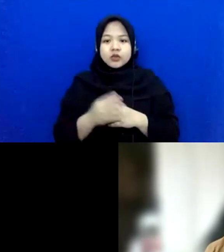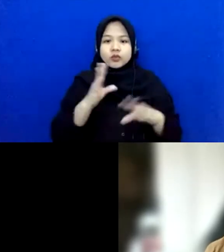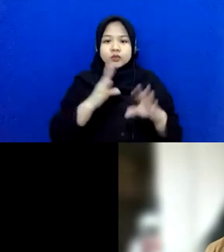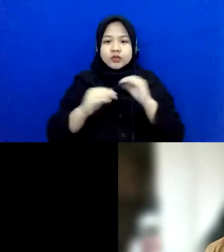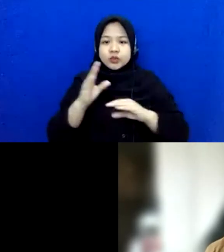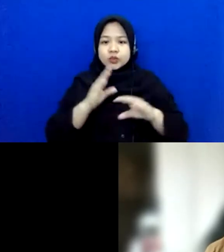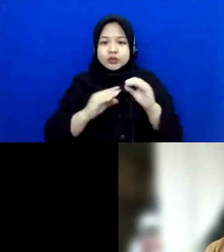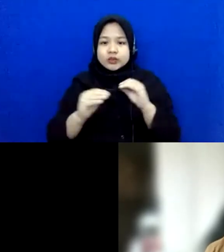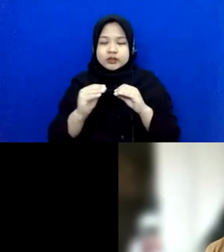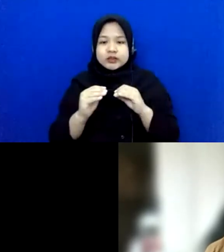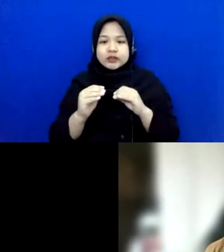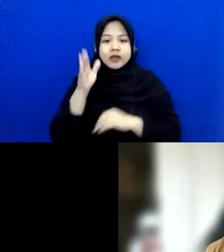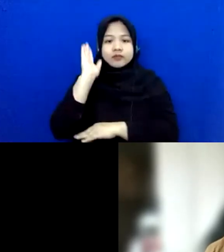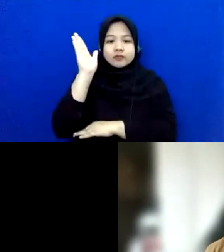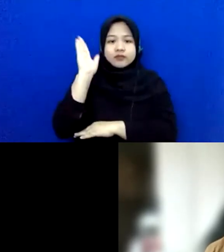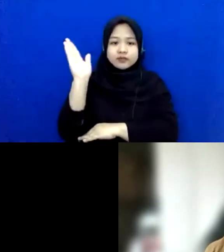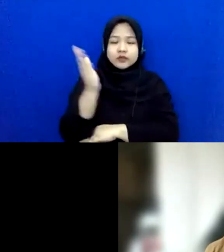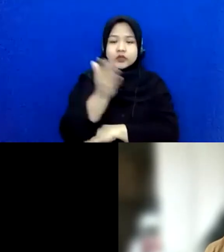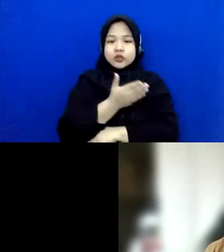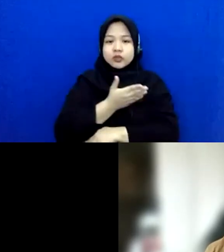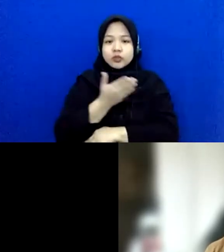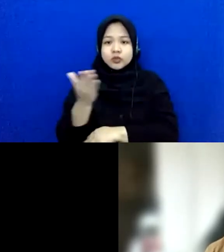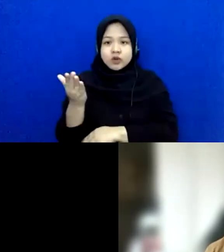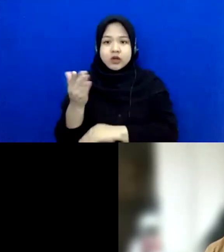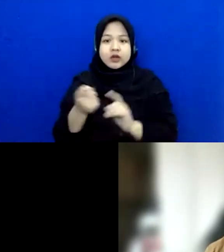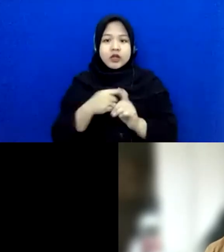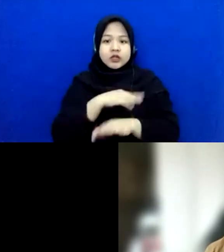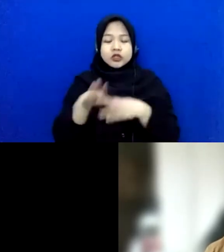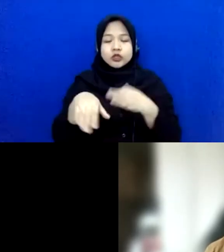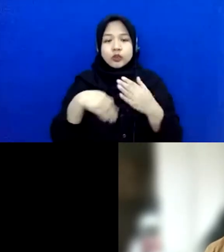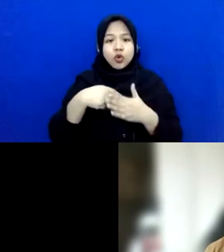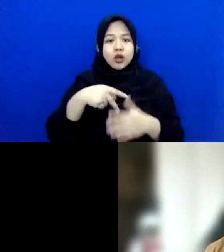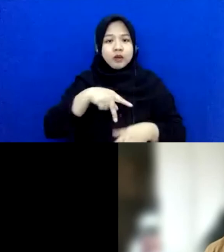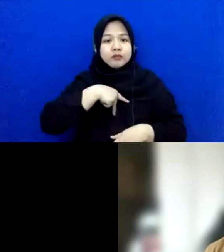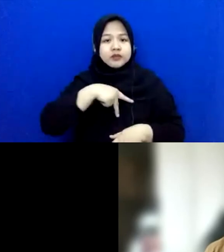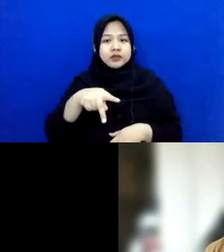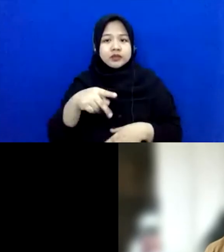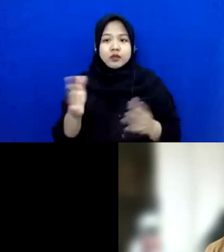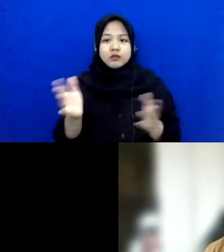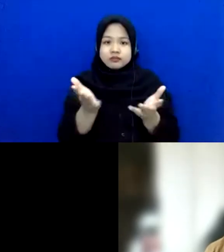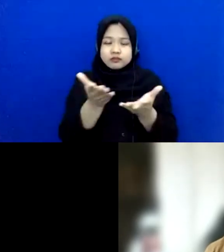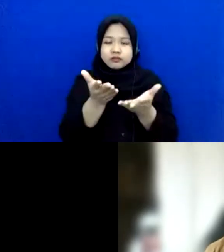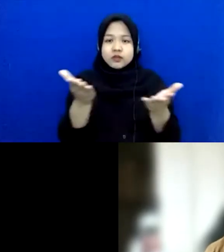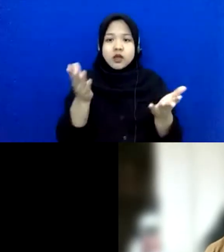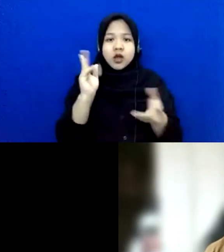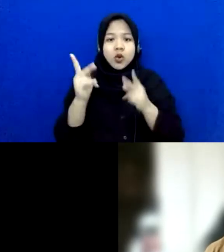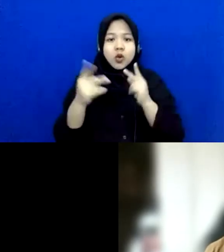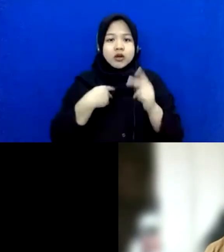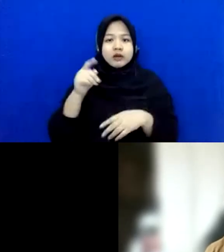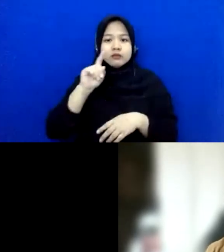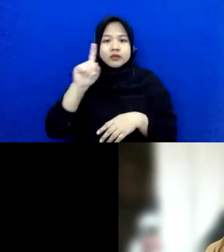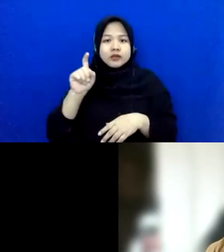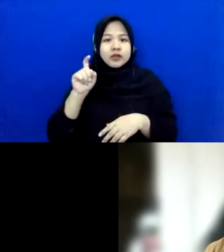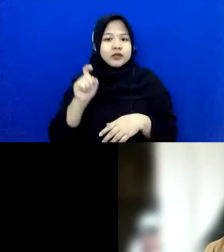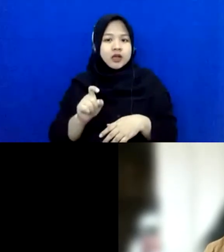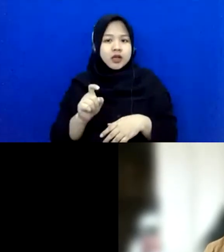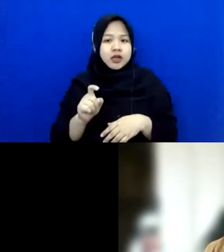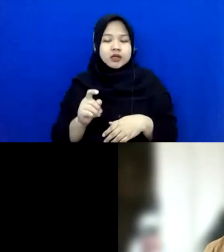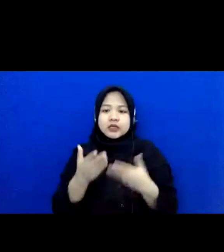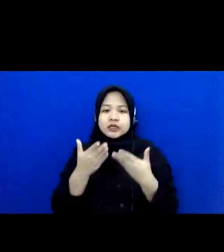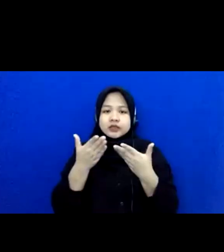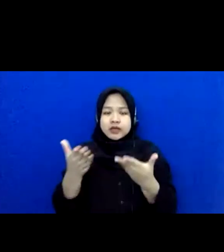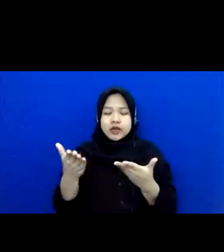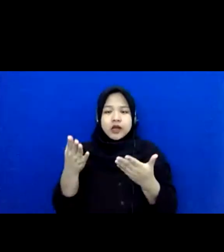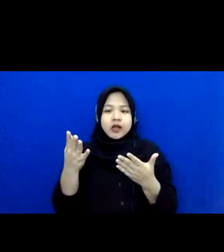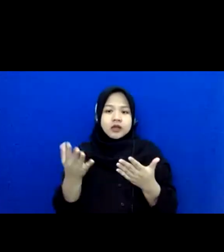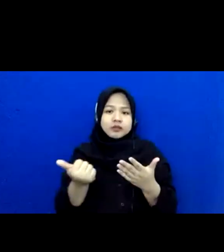our speakers. For our participants, I really want to encourage you, if you have any questions, you know, please feel free to put it